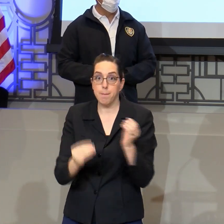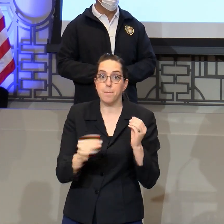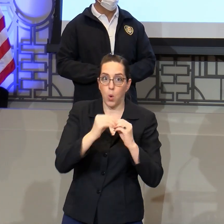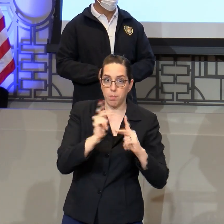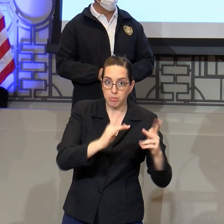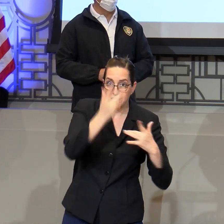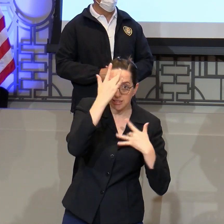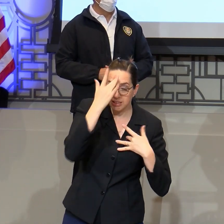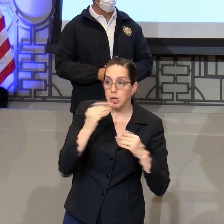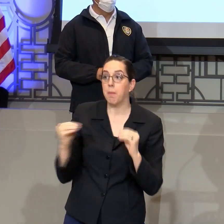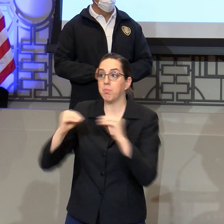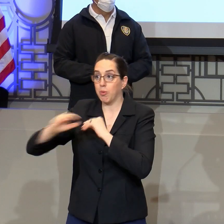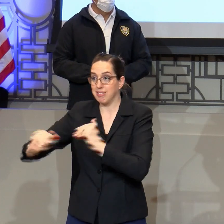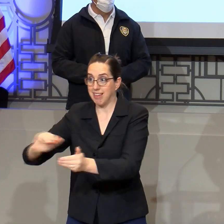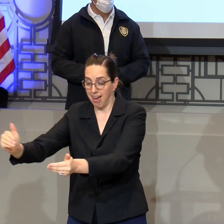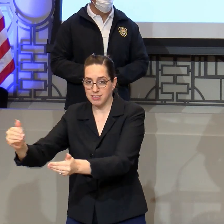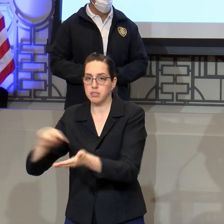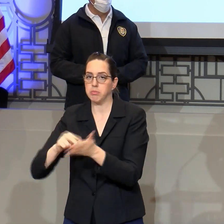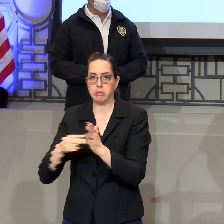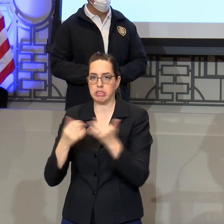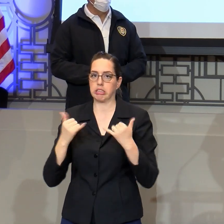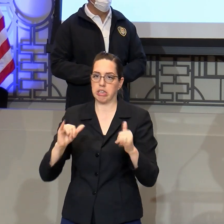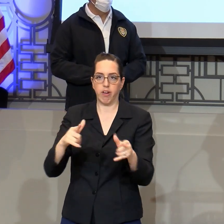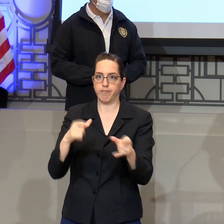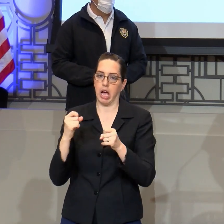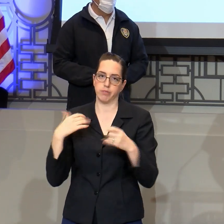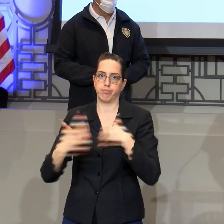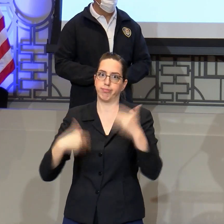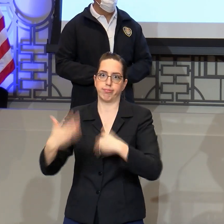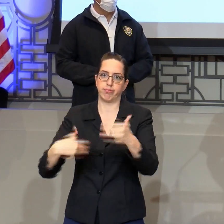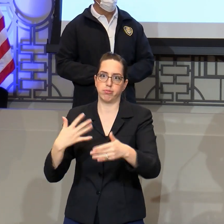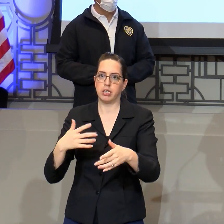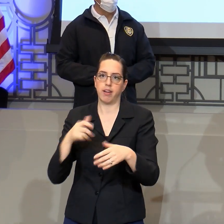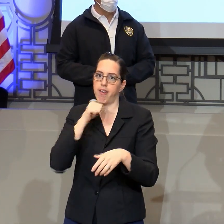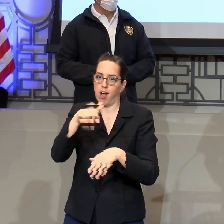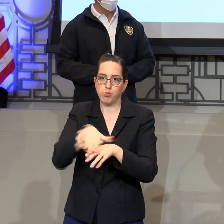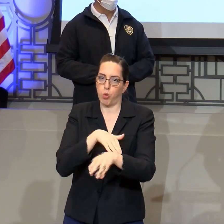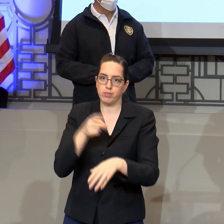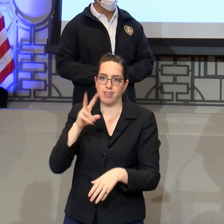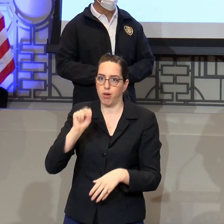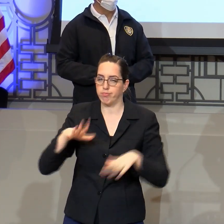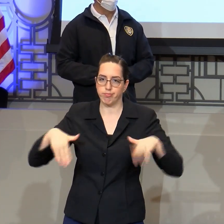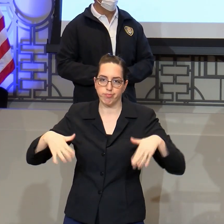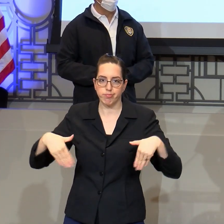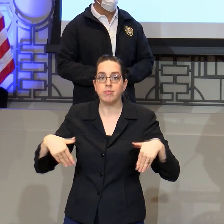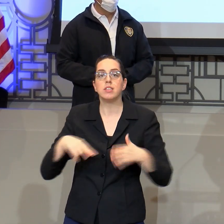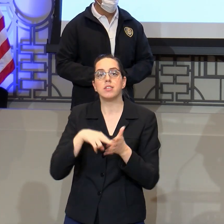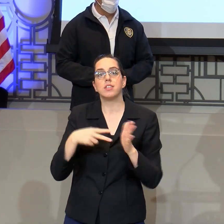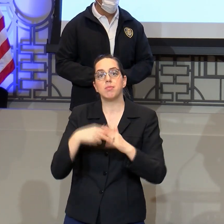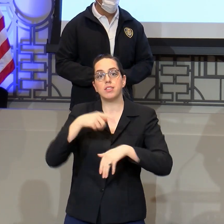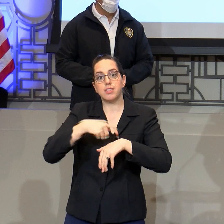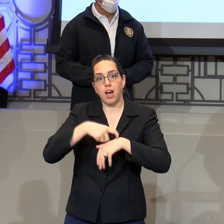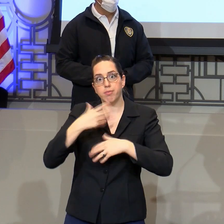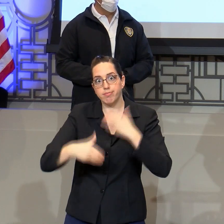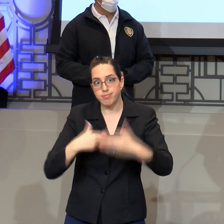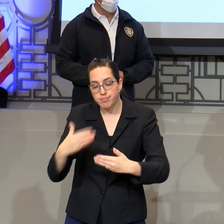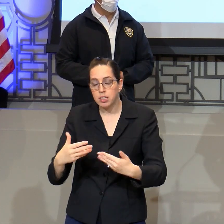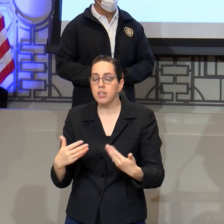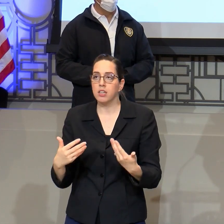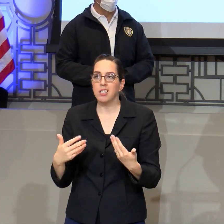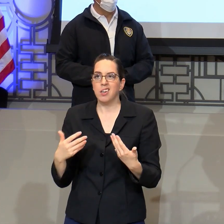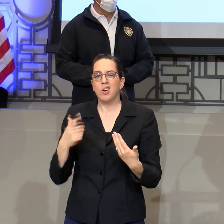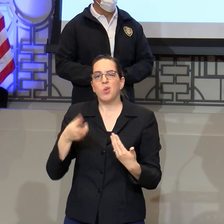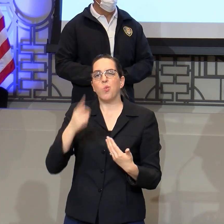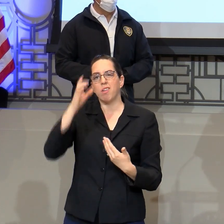problem. And we're sort of getting our hands around it. And as time goes on and we start moving forward, I think one of